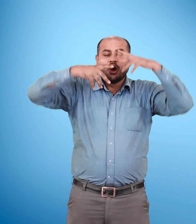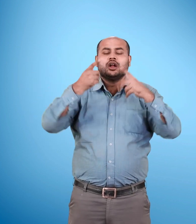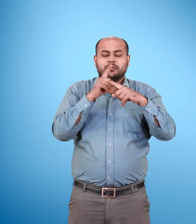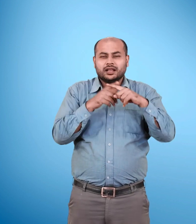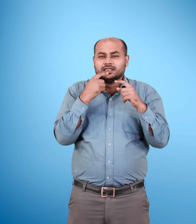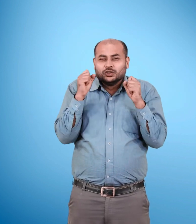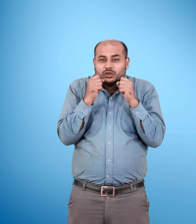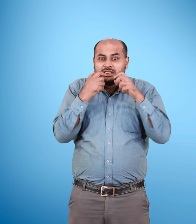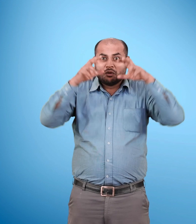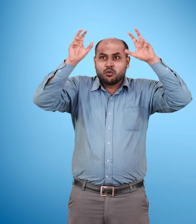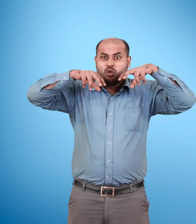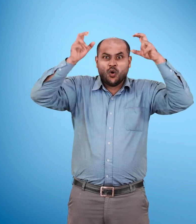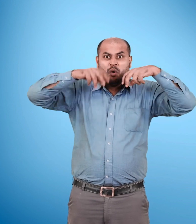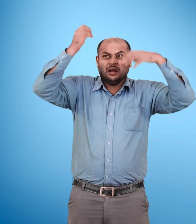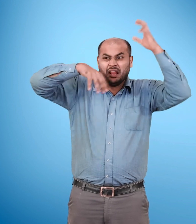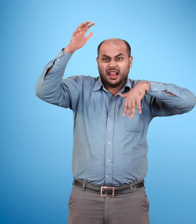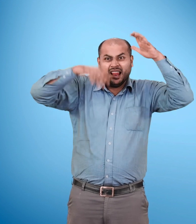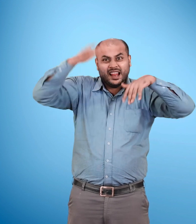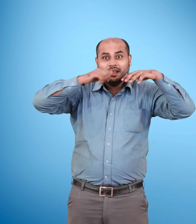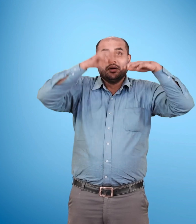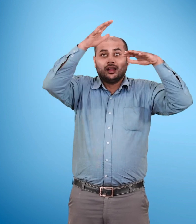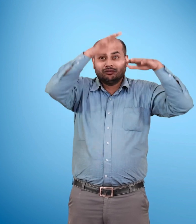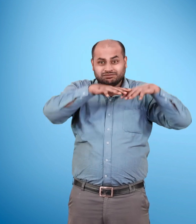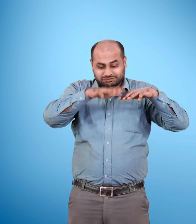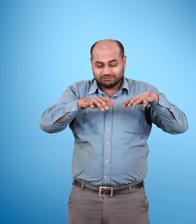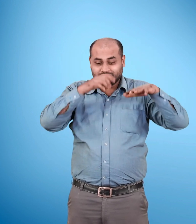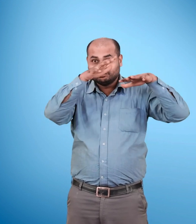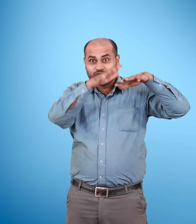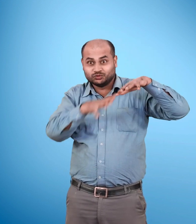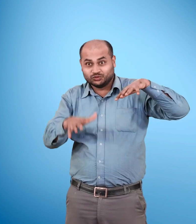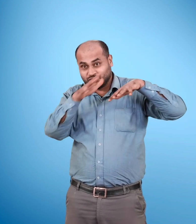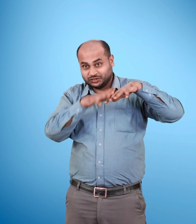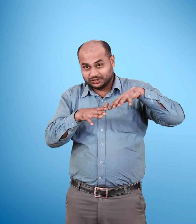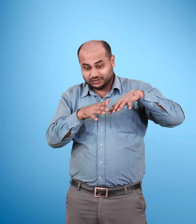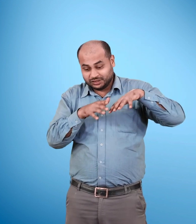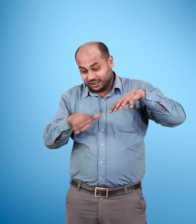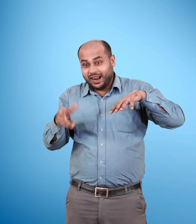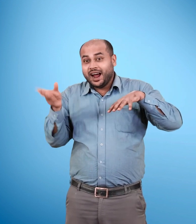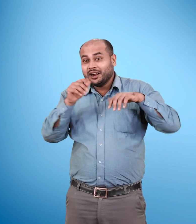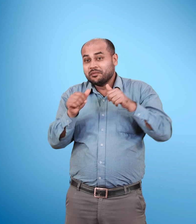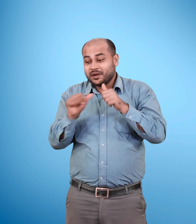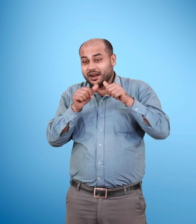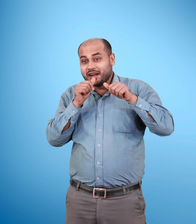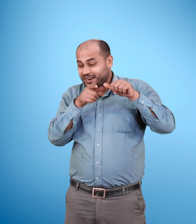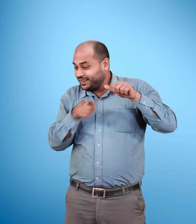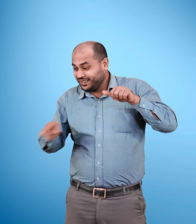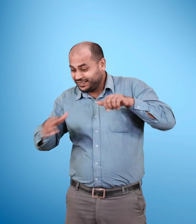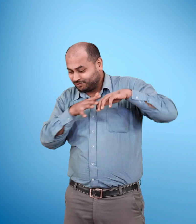goes back to oceans. Thus, water from the ocean and surface of the earth goes into air